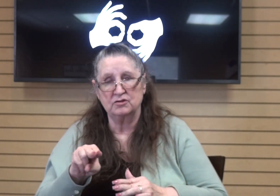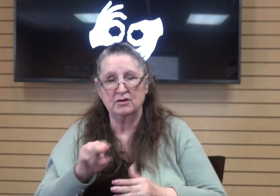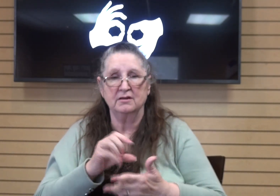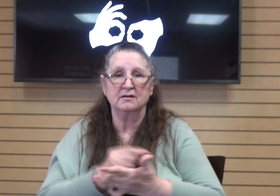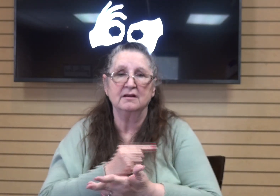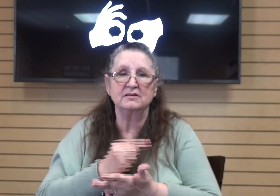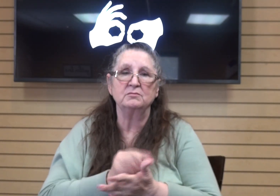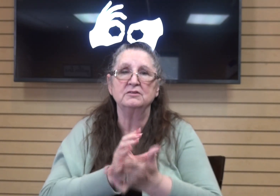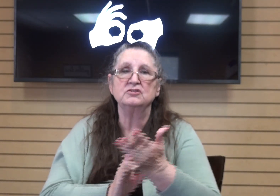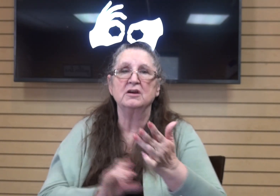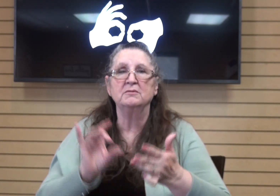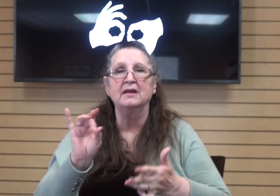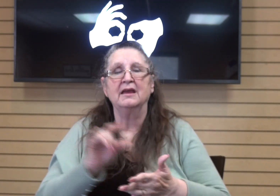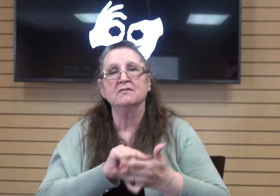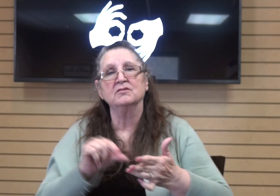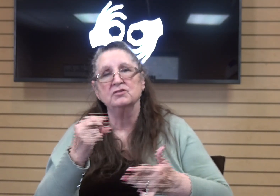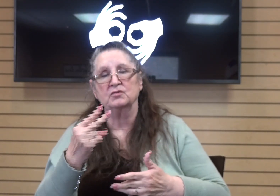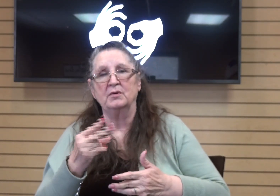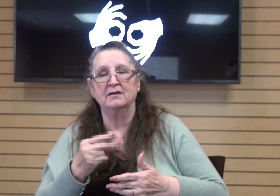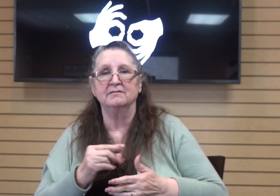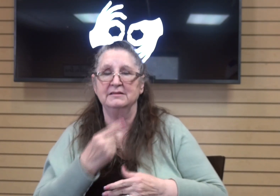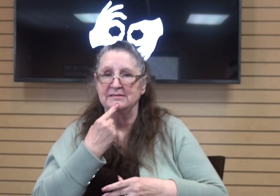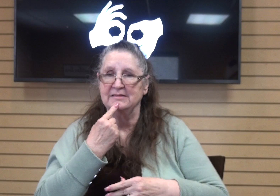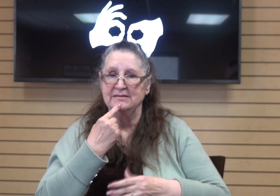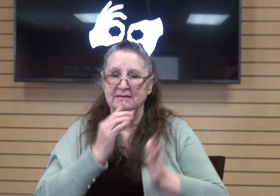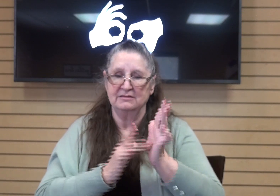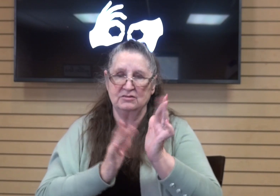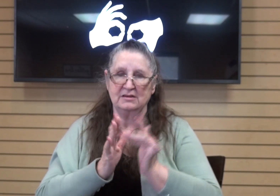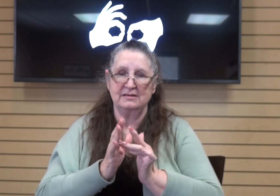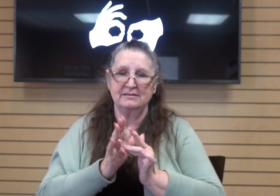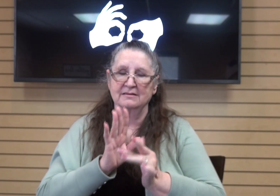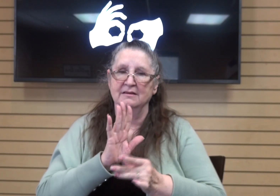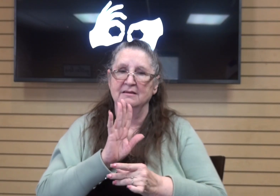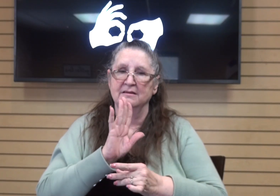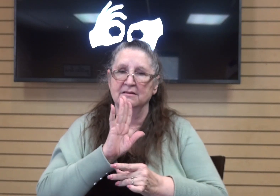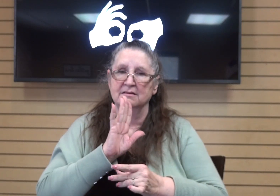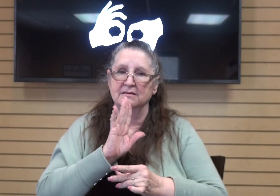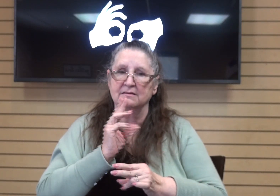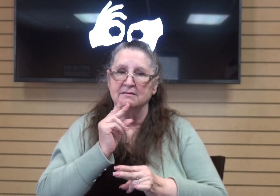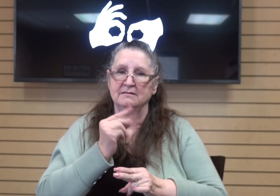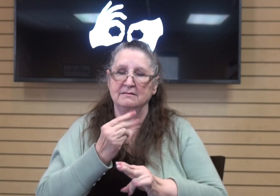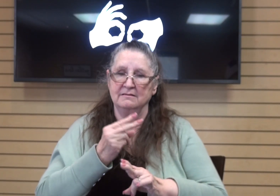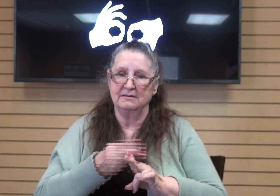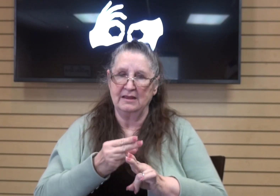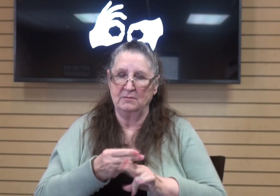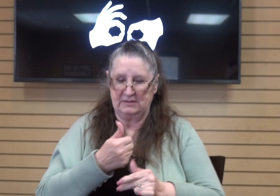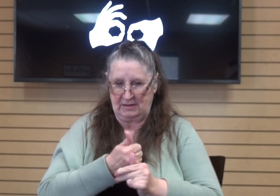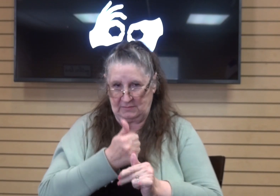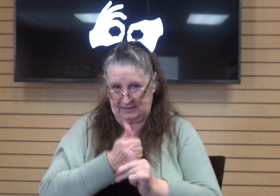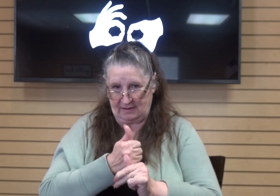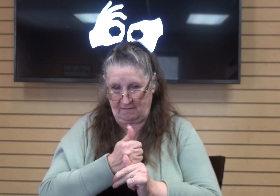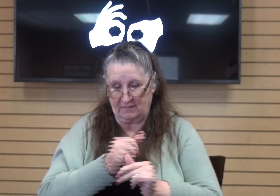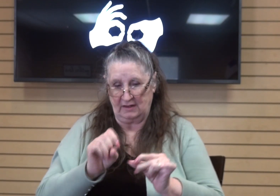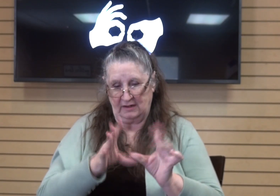8, verse 12, Jesus refers to himself as the light of the world. Let me read it to